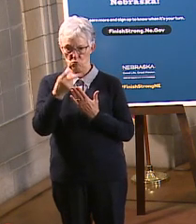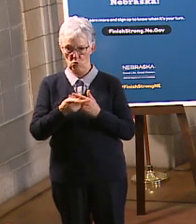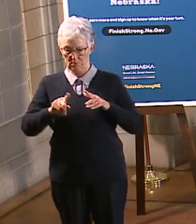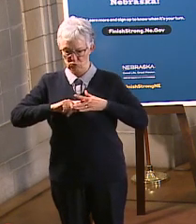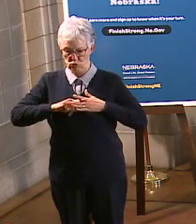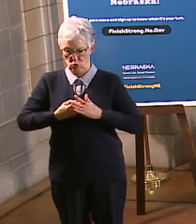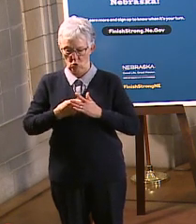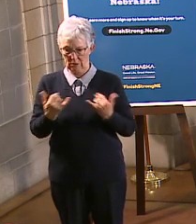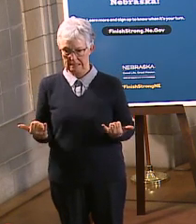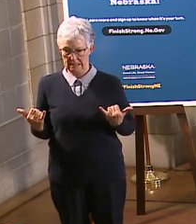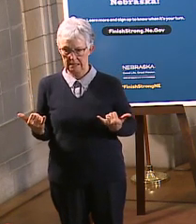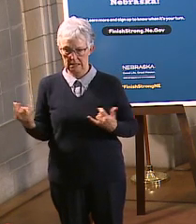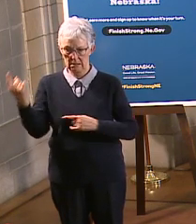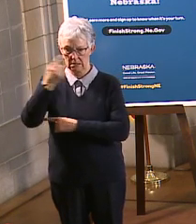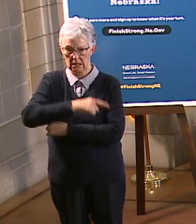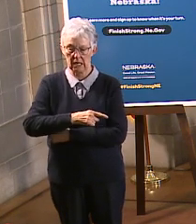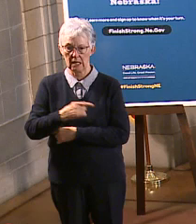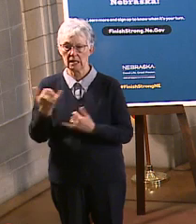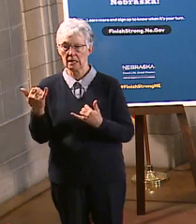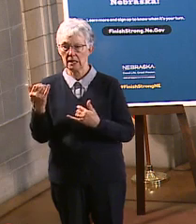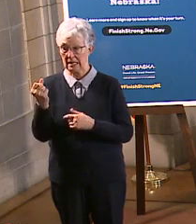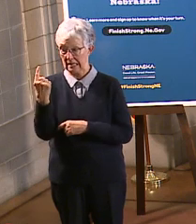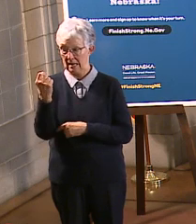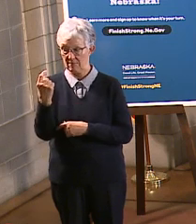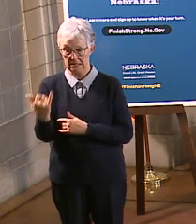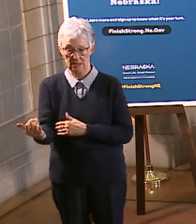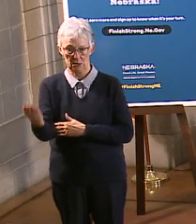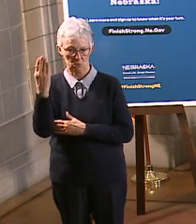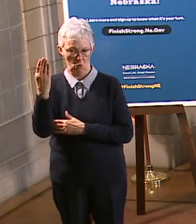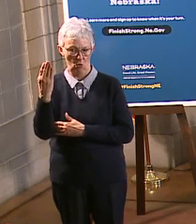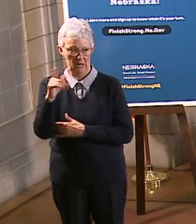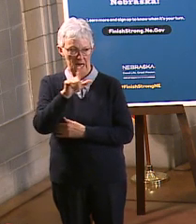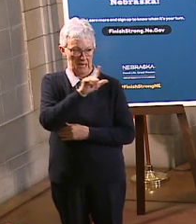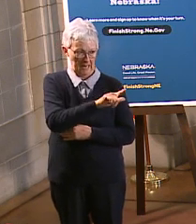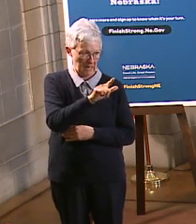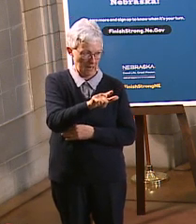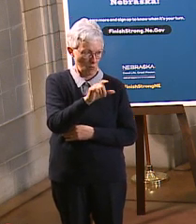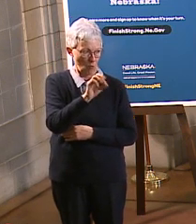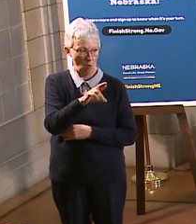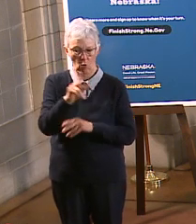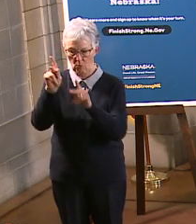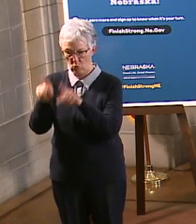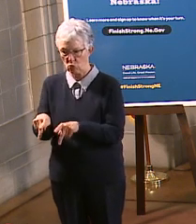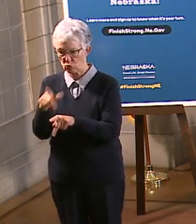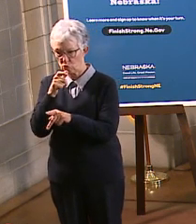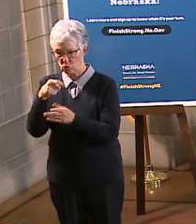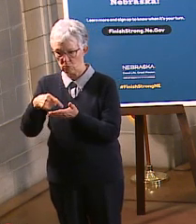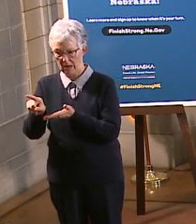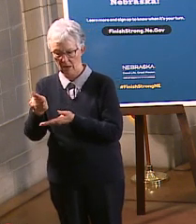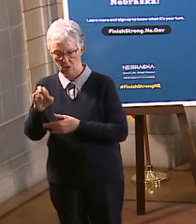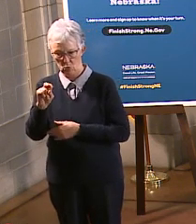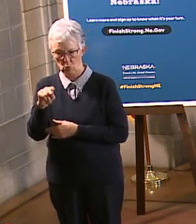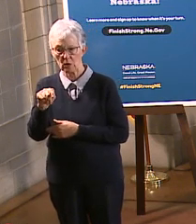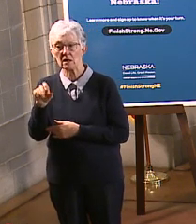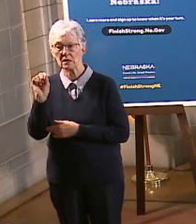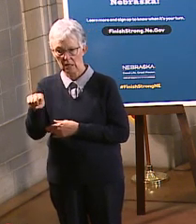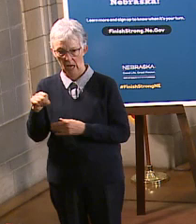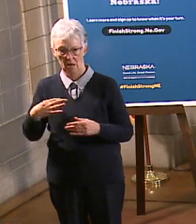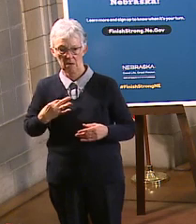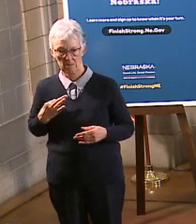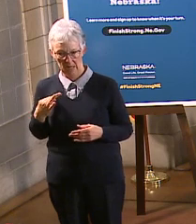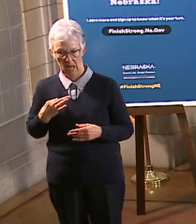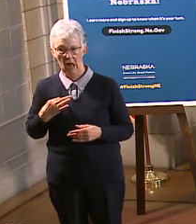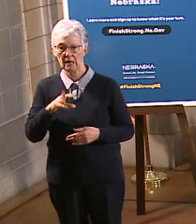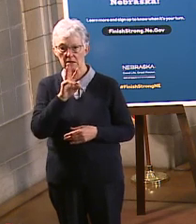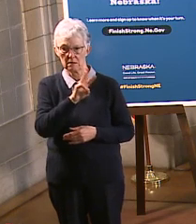11 o'clock this morning, either landlords or tenants will be able to begin an online application at the website